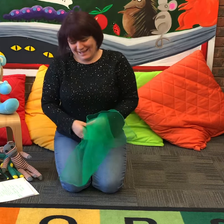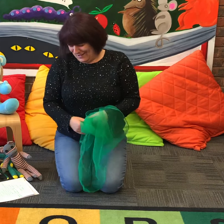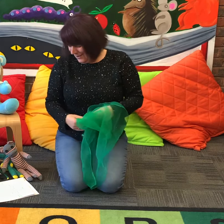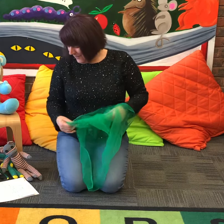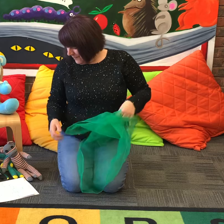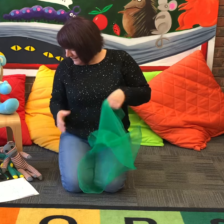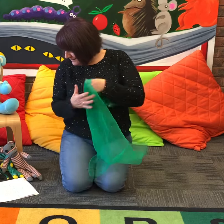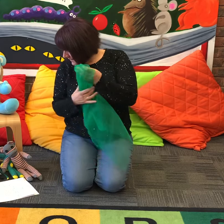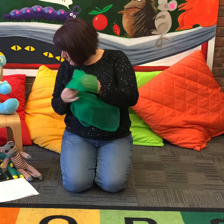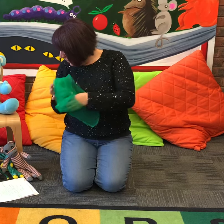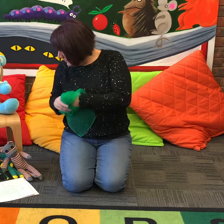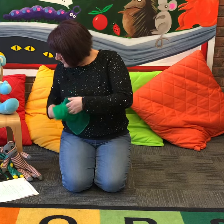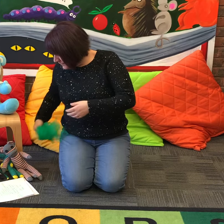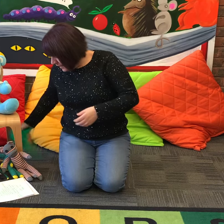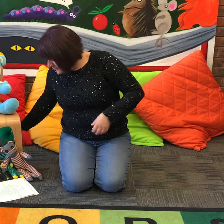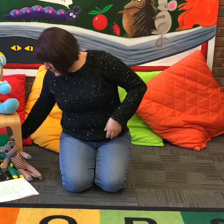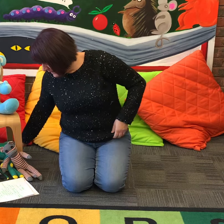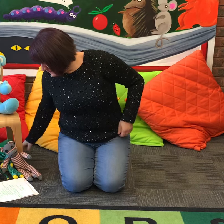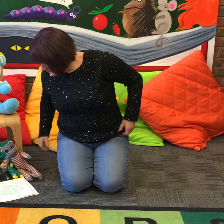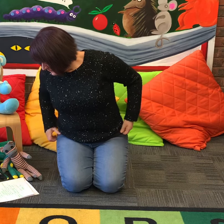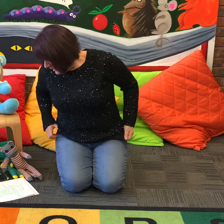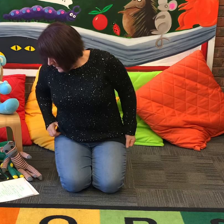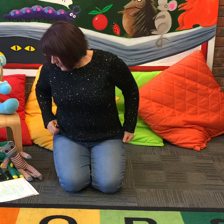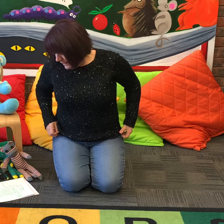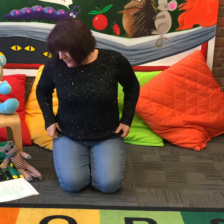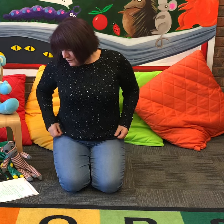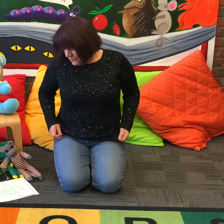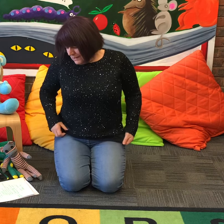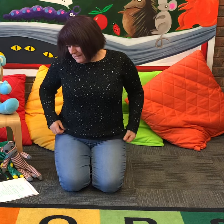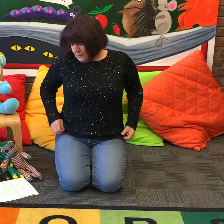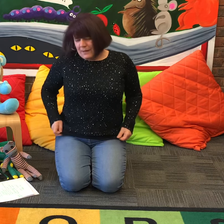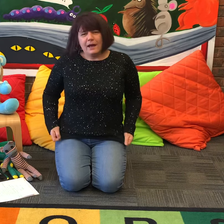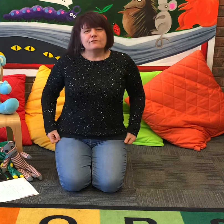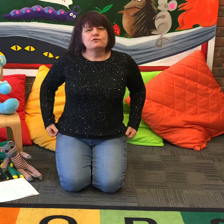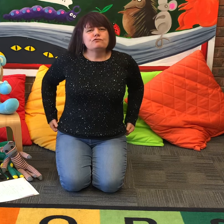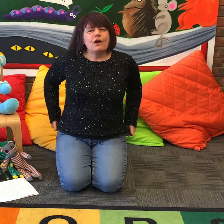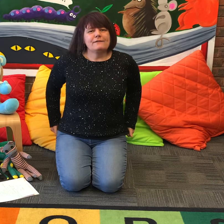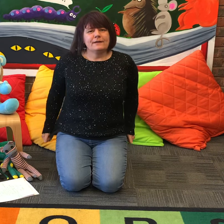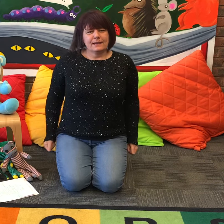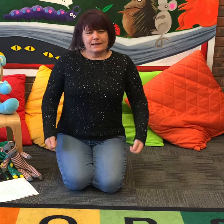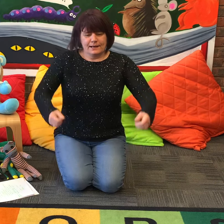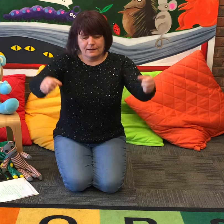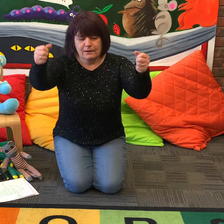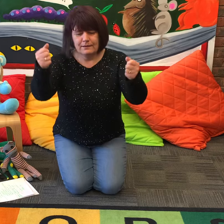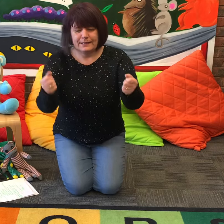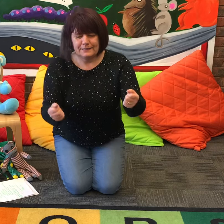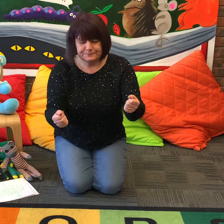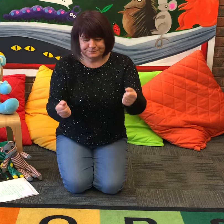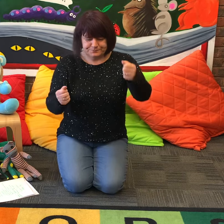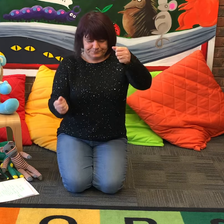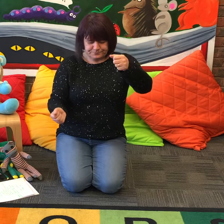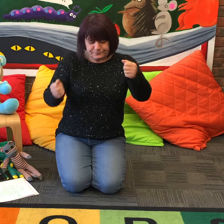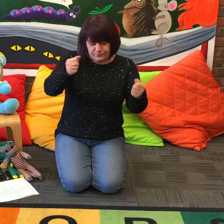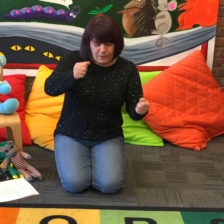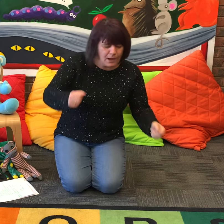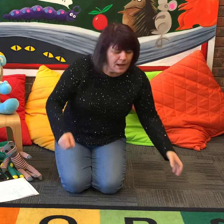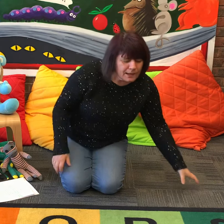Oh, well done. Pop those scarves away. Now we're going to do a little bit of driving in our car now. Can you